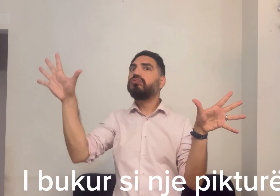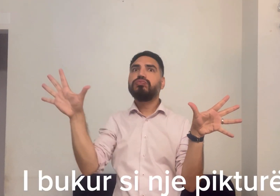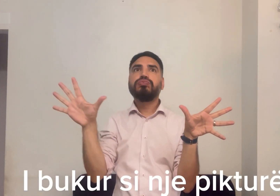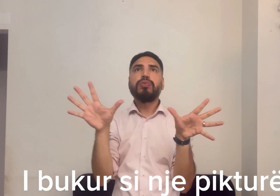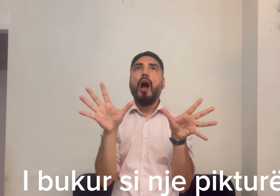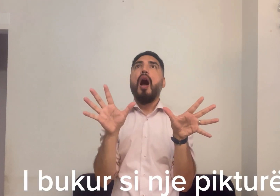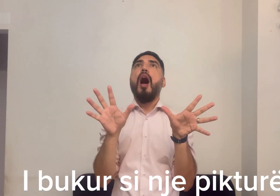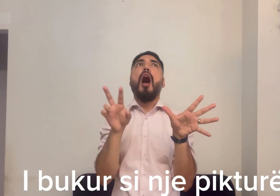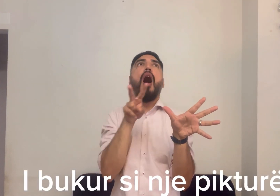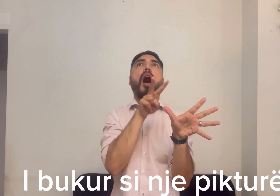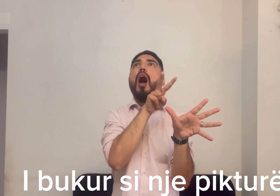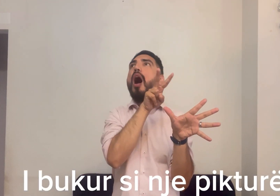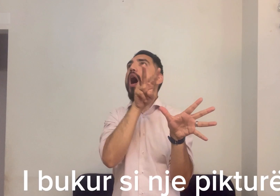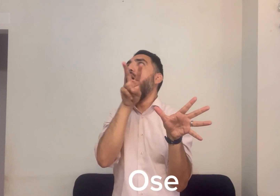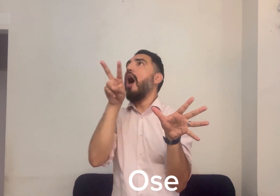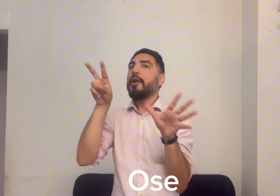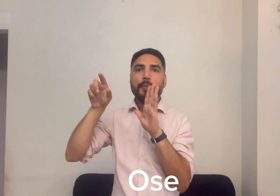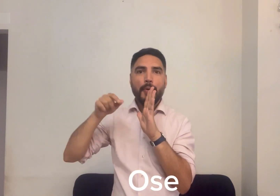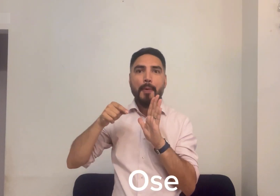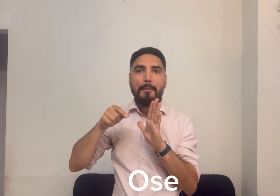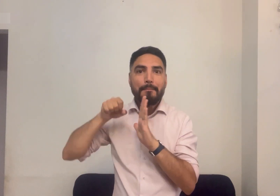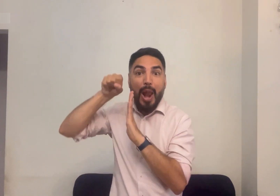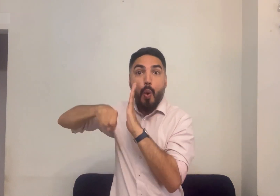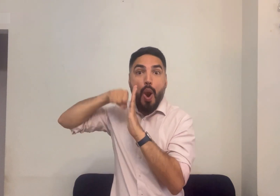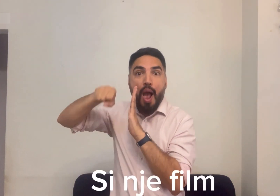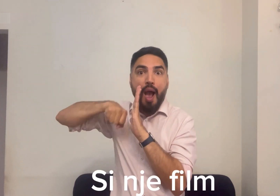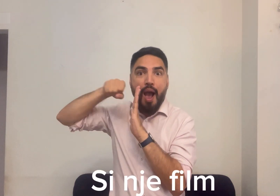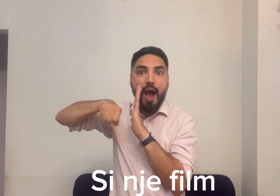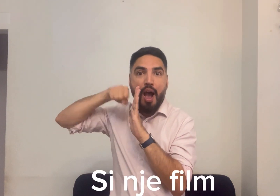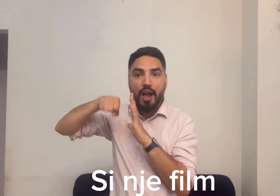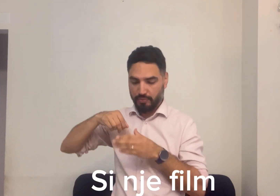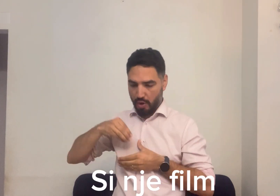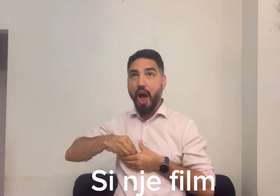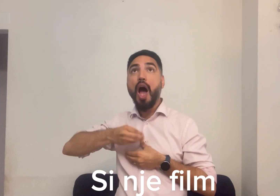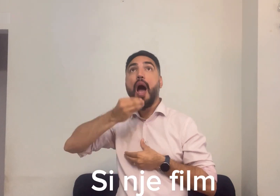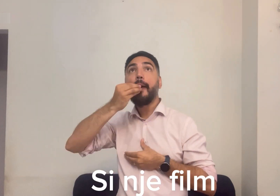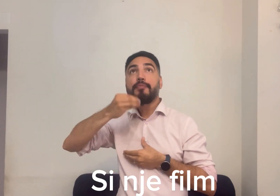Or you could even say it's like watching a movie at the cinema eating